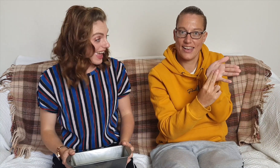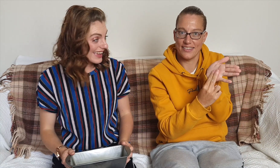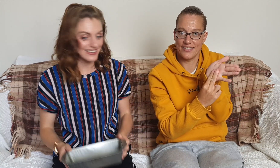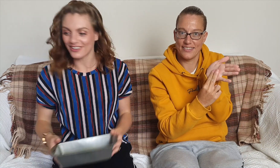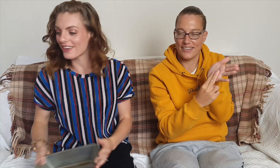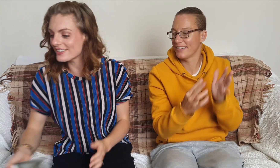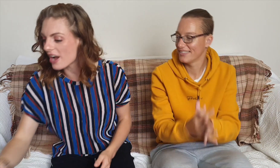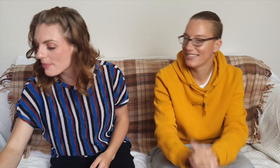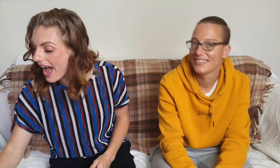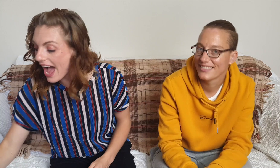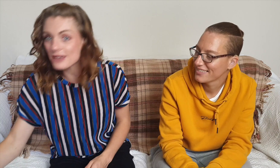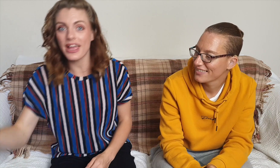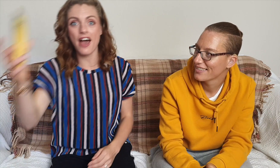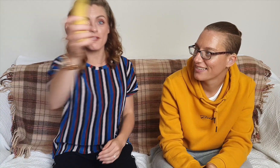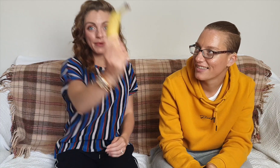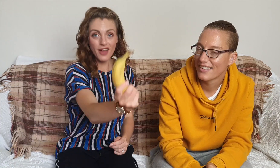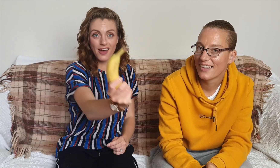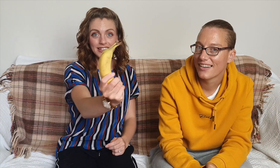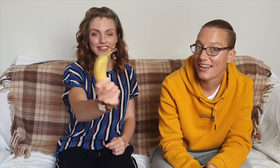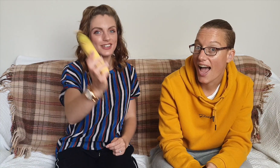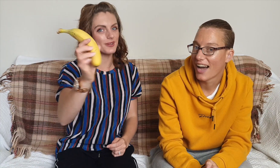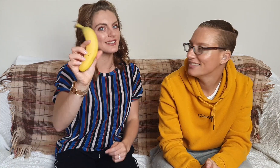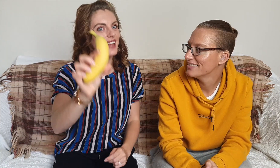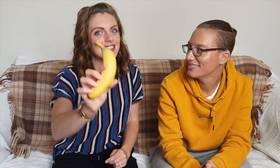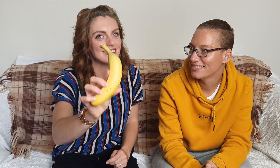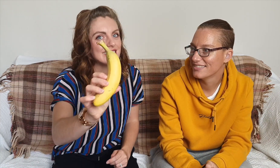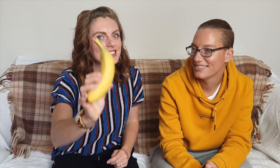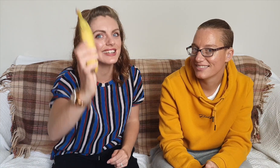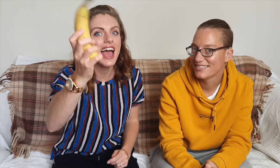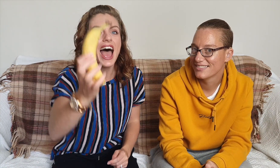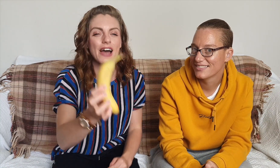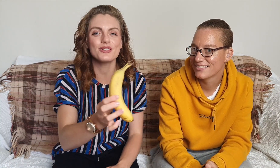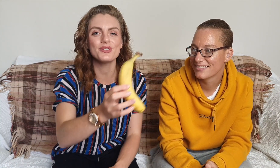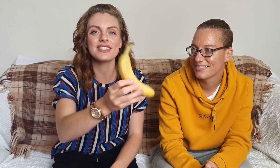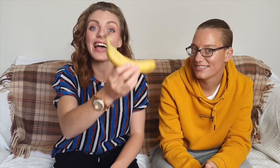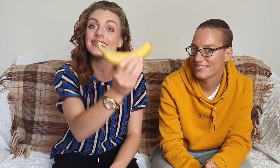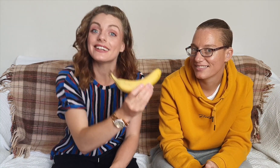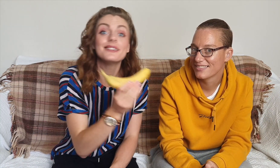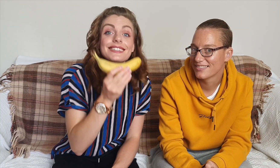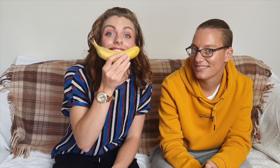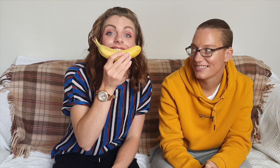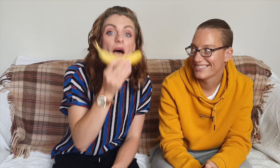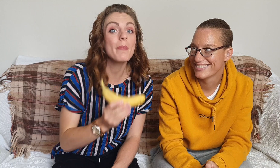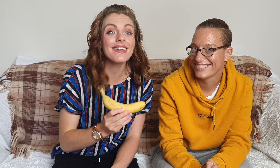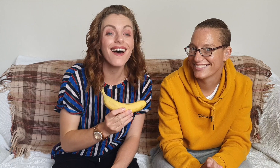T-I-N. Great job. And we have banana. This one's nice and easy. How do you sign